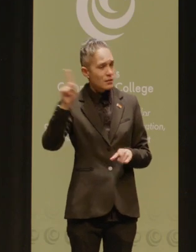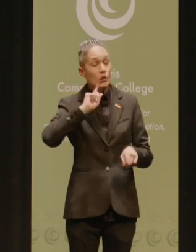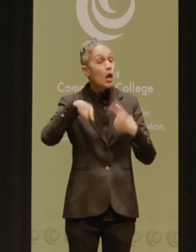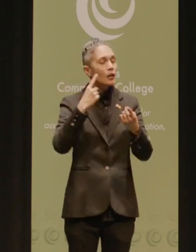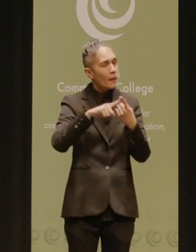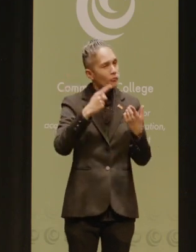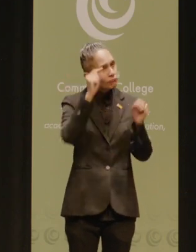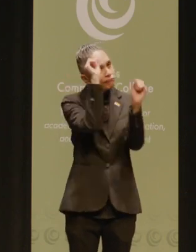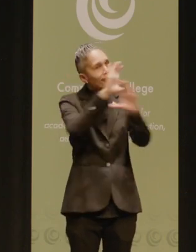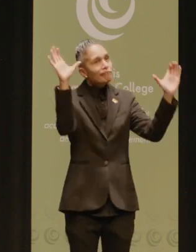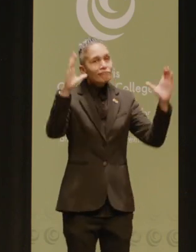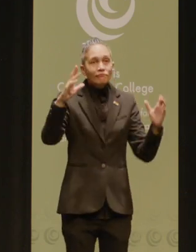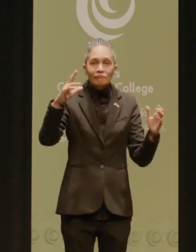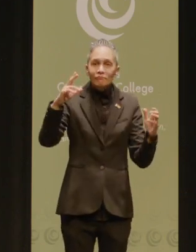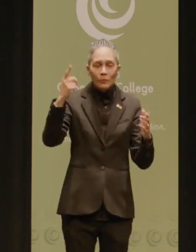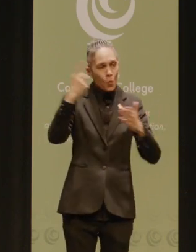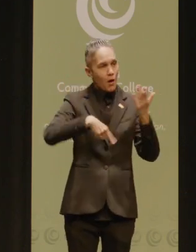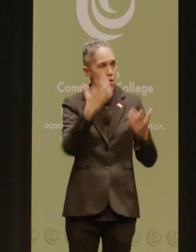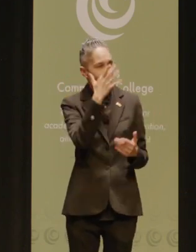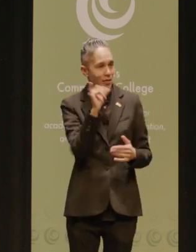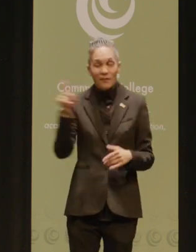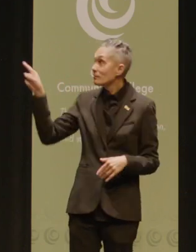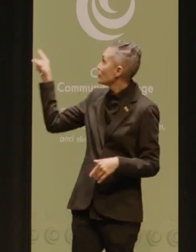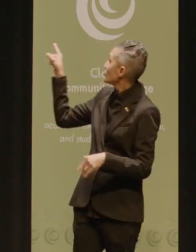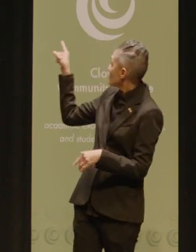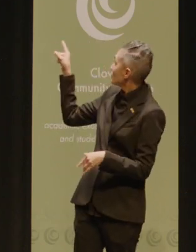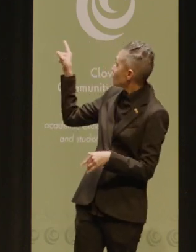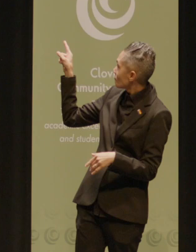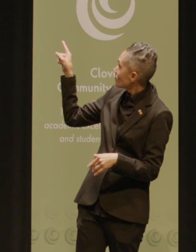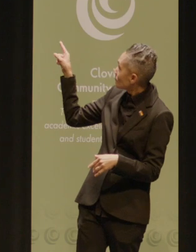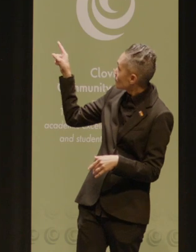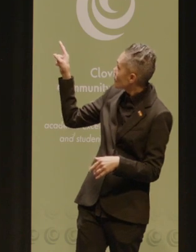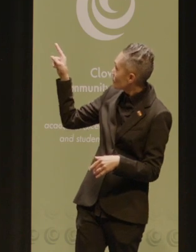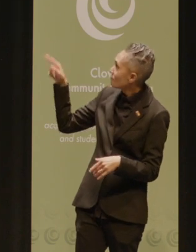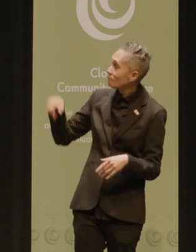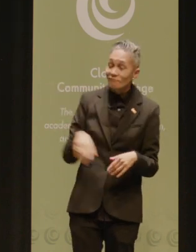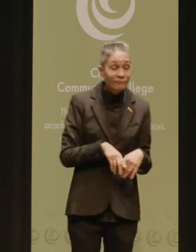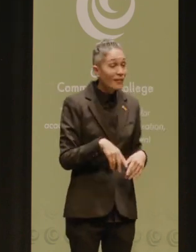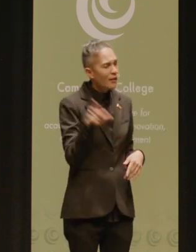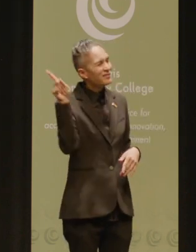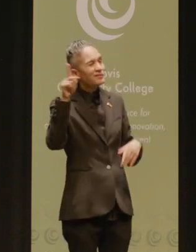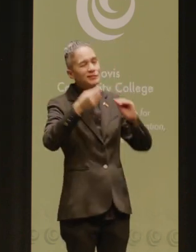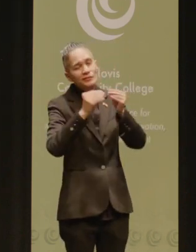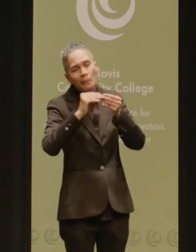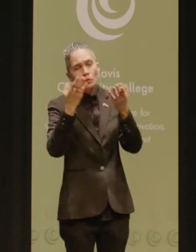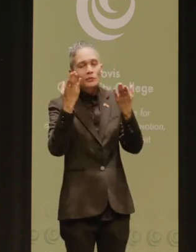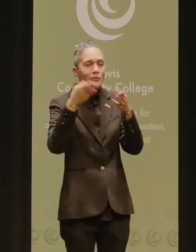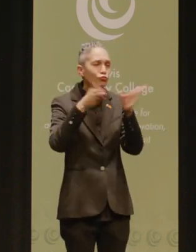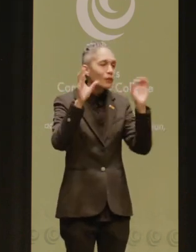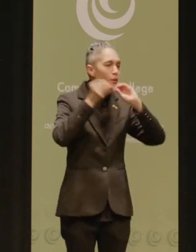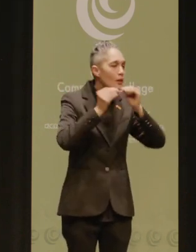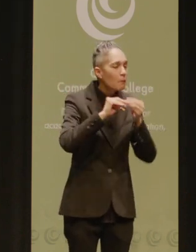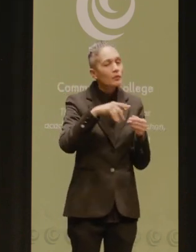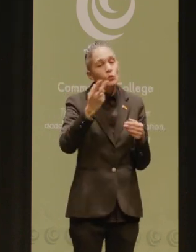we promised and what it actually delivered. And we are delivering on those promises in terms of our buildings. This just gives you an idea of our